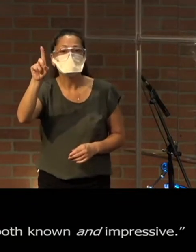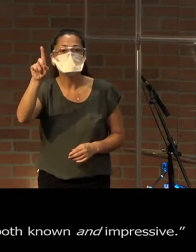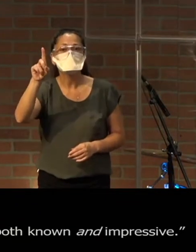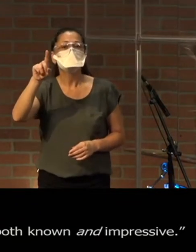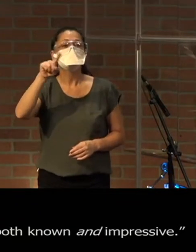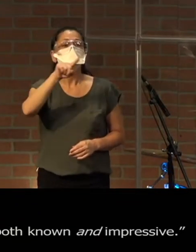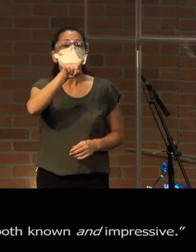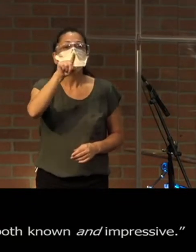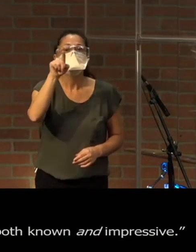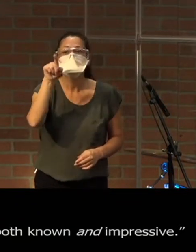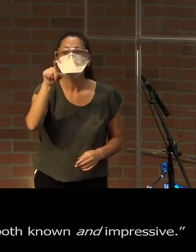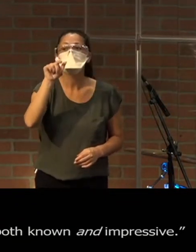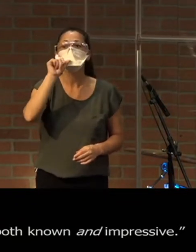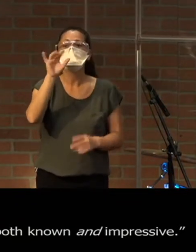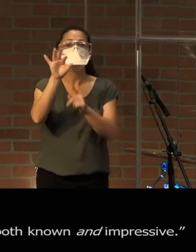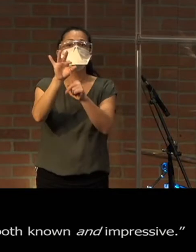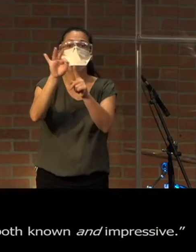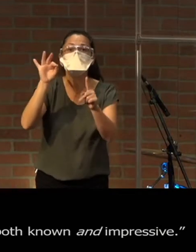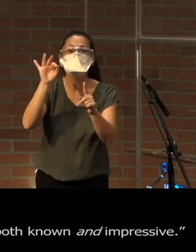are chosen people.